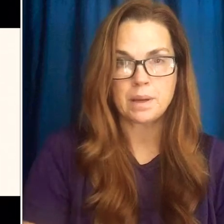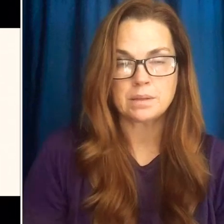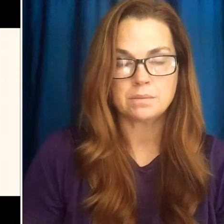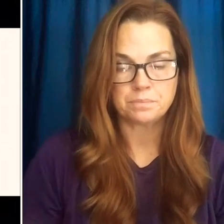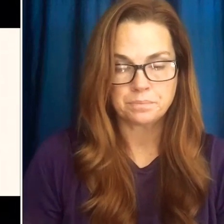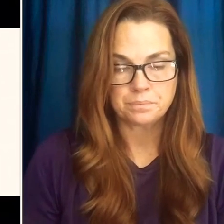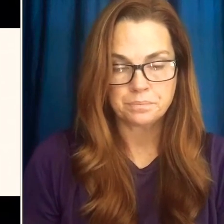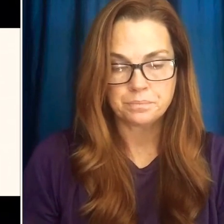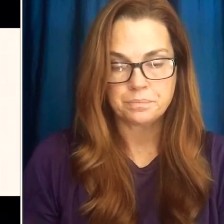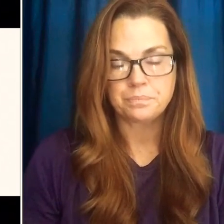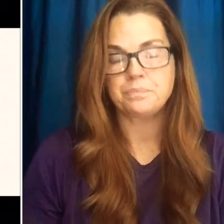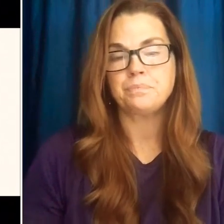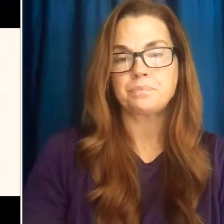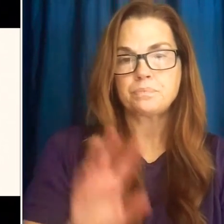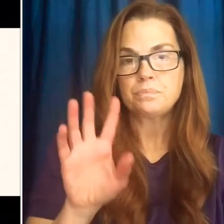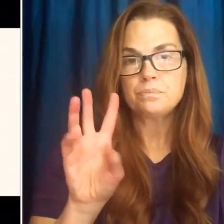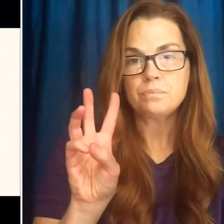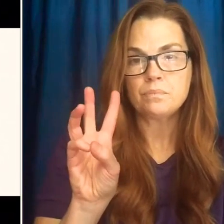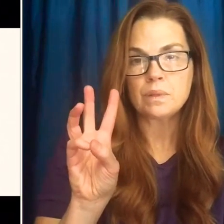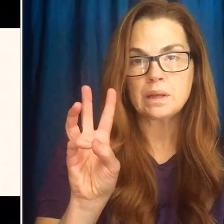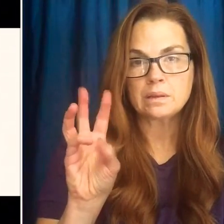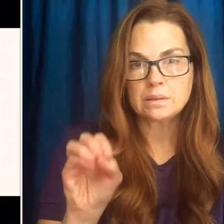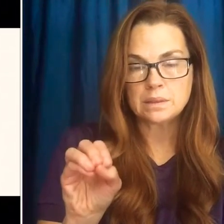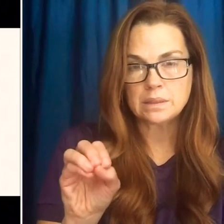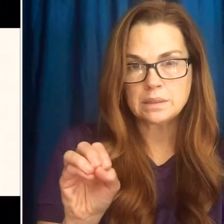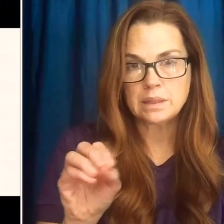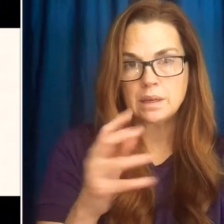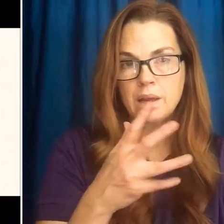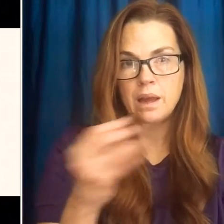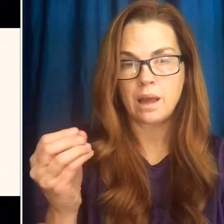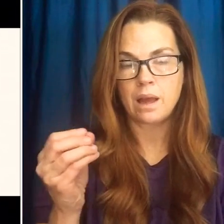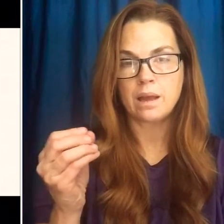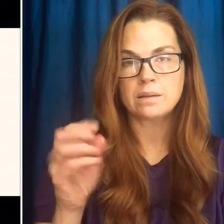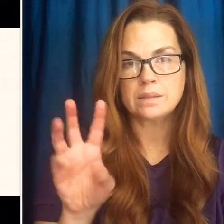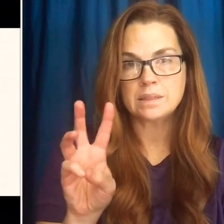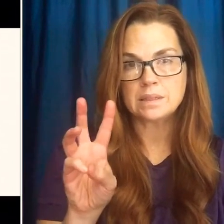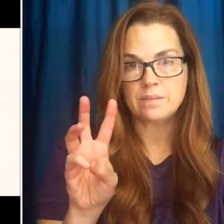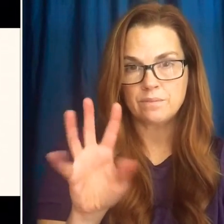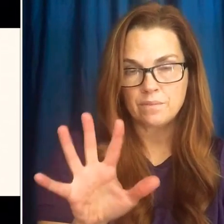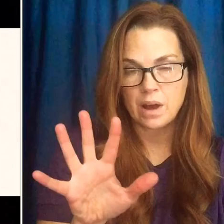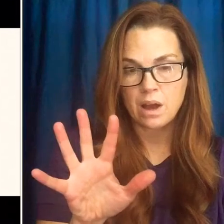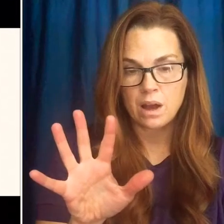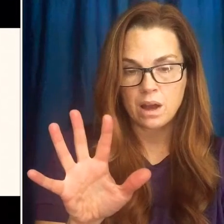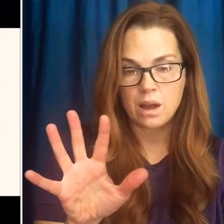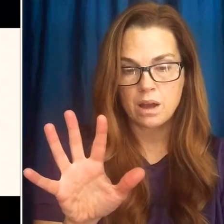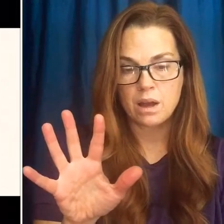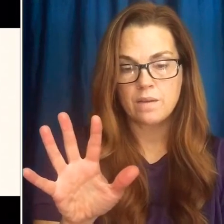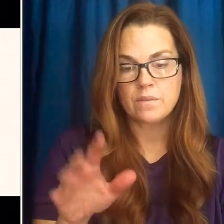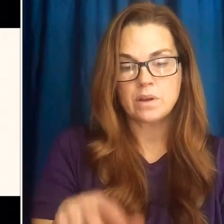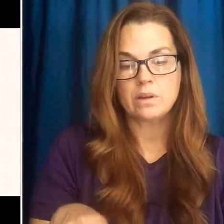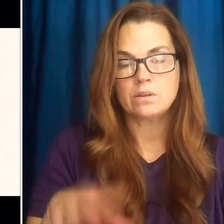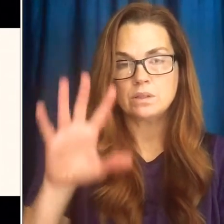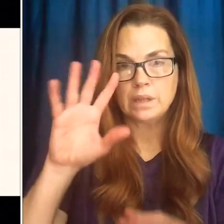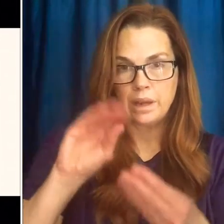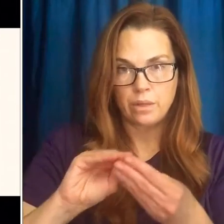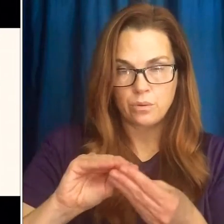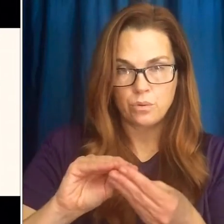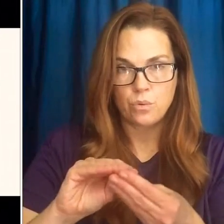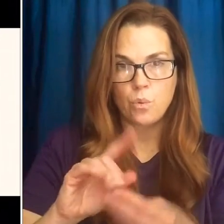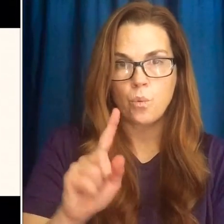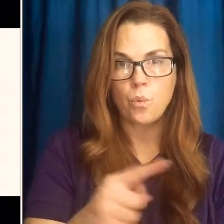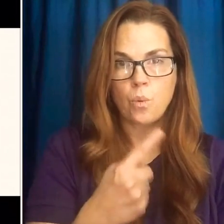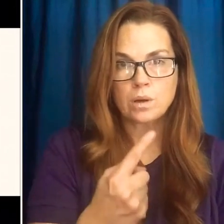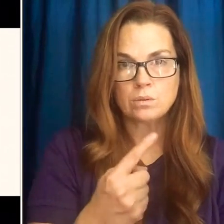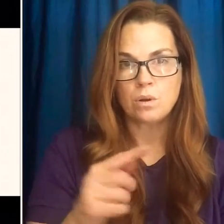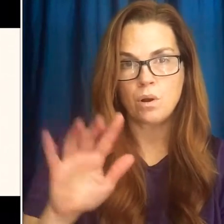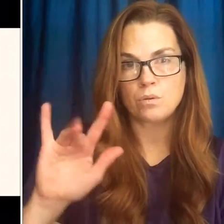other person had, we find that together they had $1.25. Very easy to see